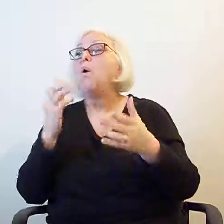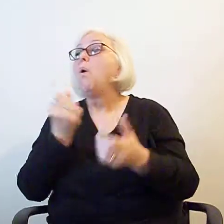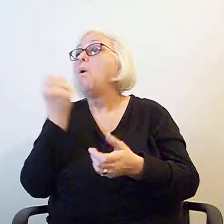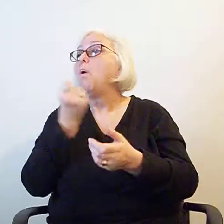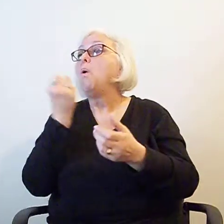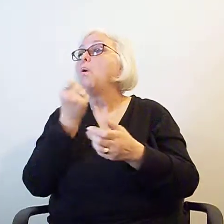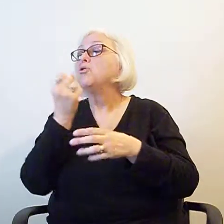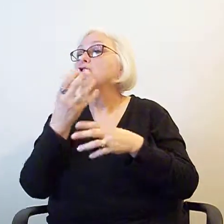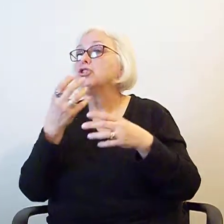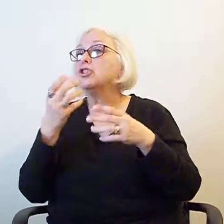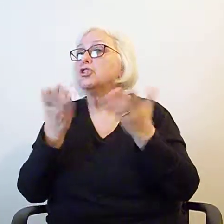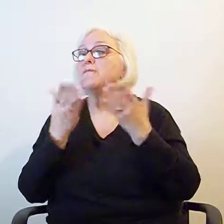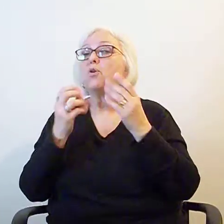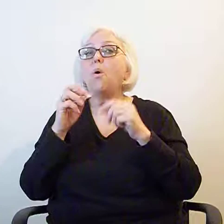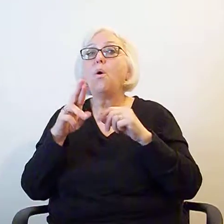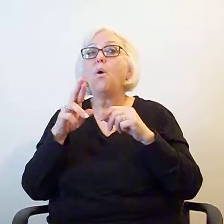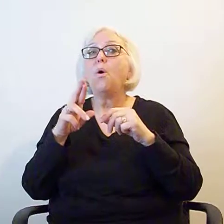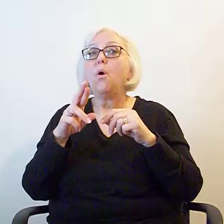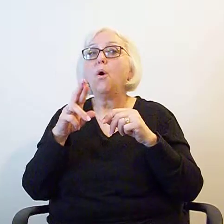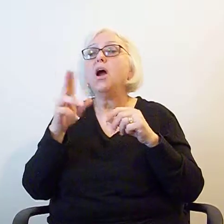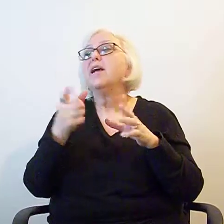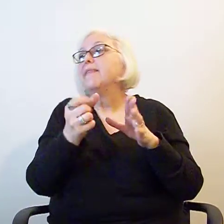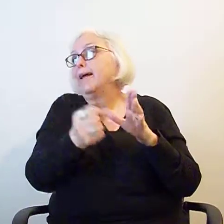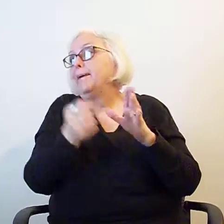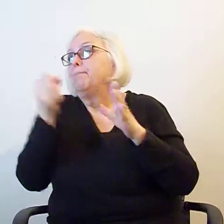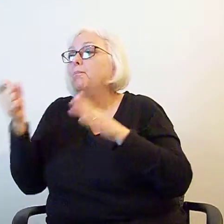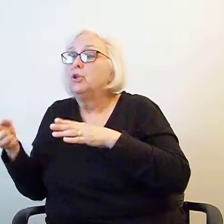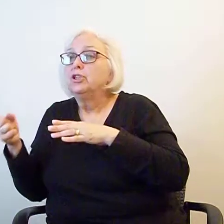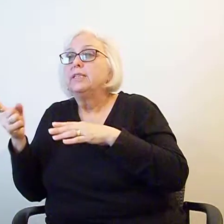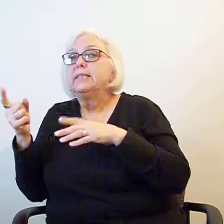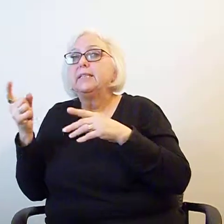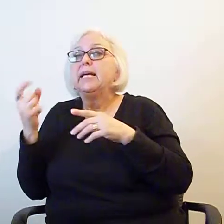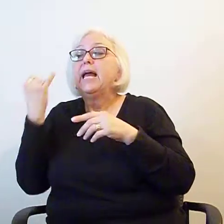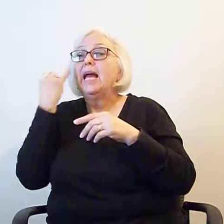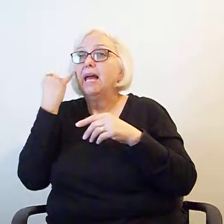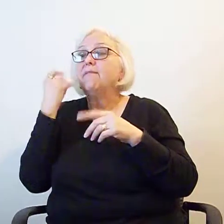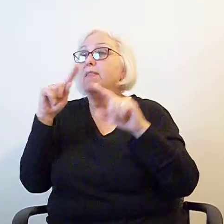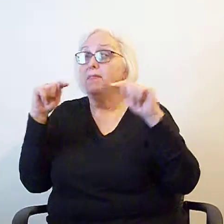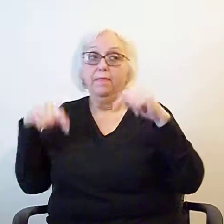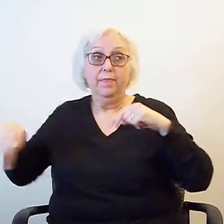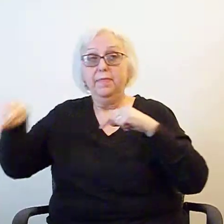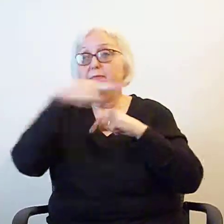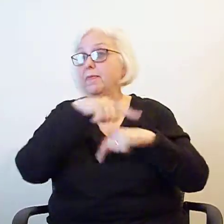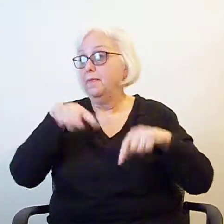or you can be put in an interrupted status if the team agrees.